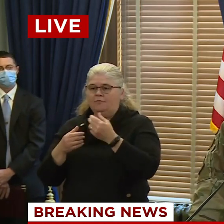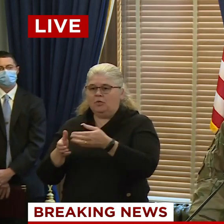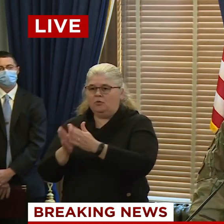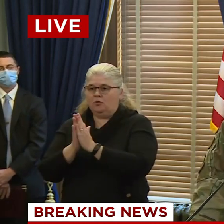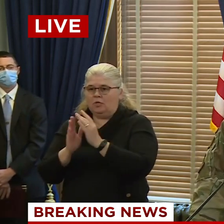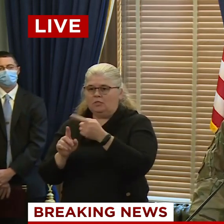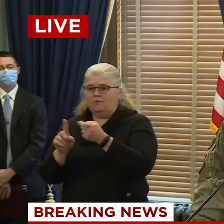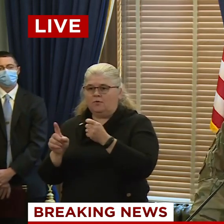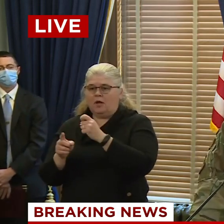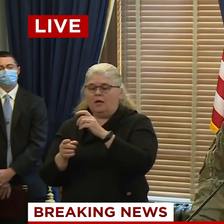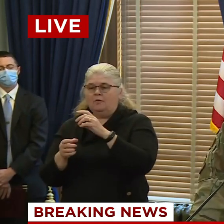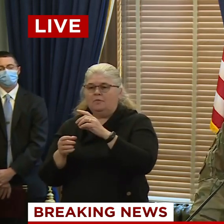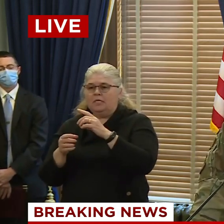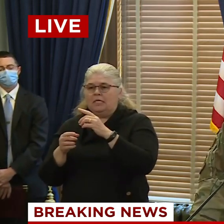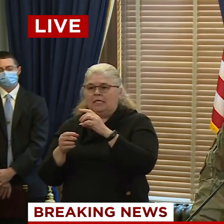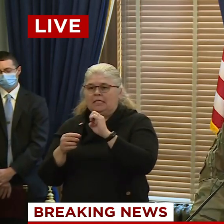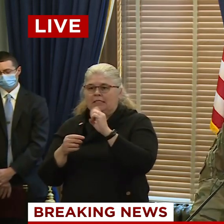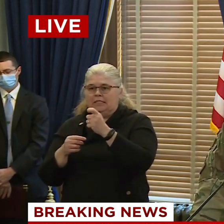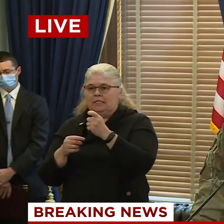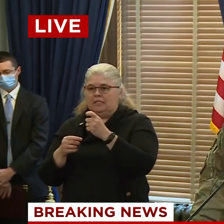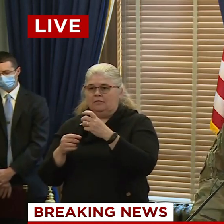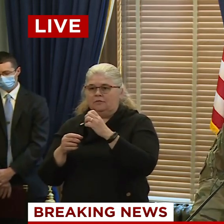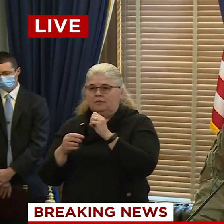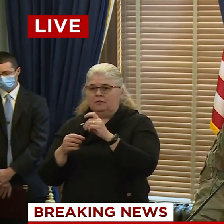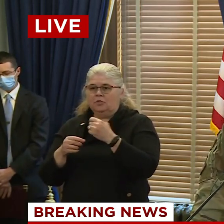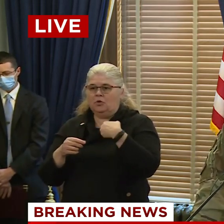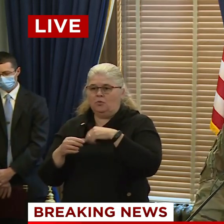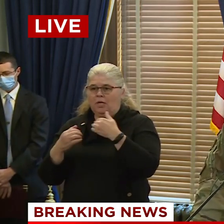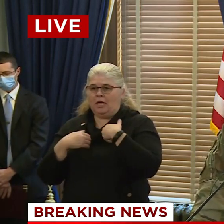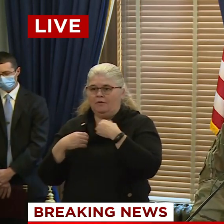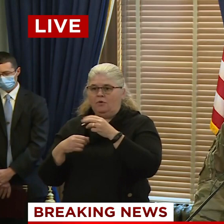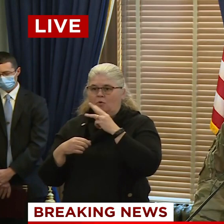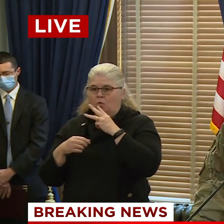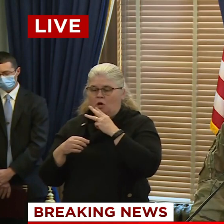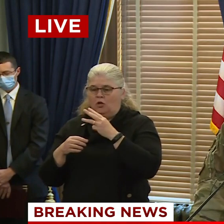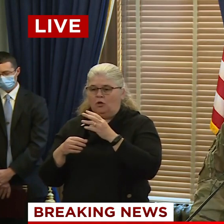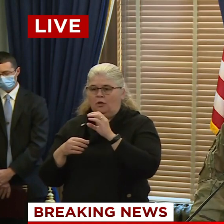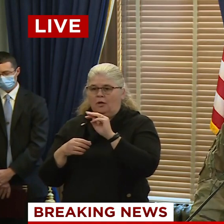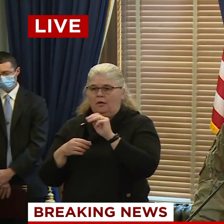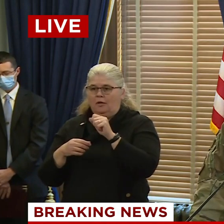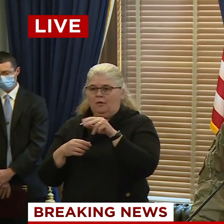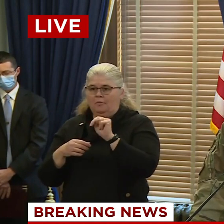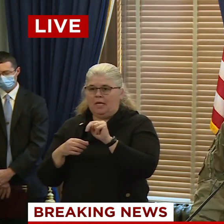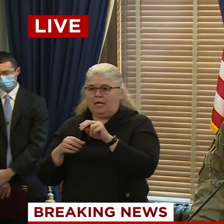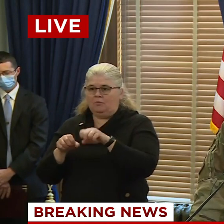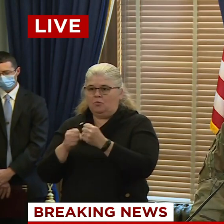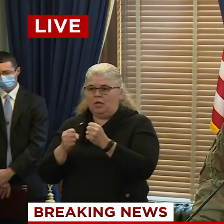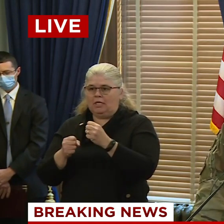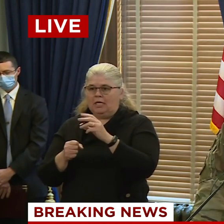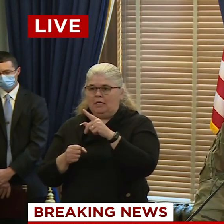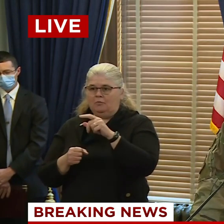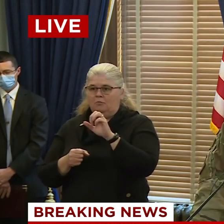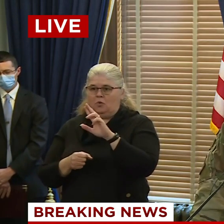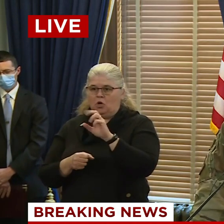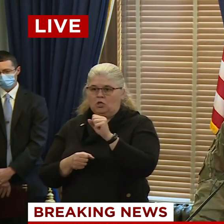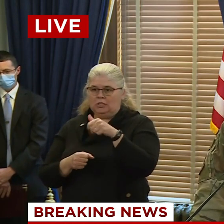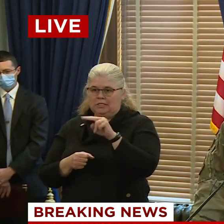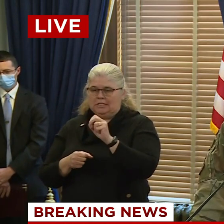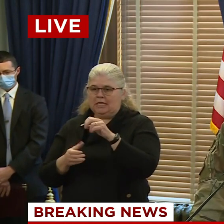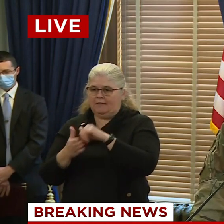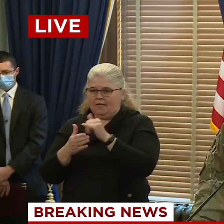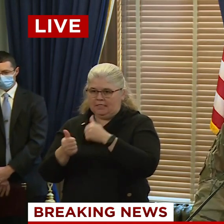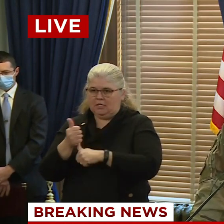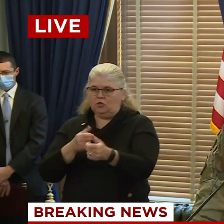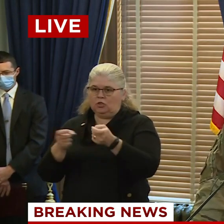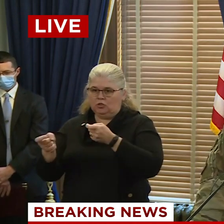Center. The counties are Labette County, they've got a water break, water main break in Labette County and Parsons. They've got that well under